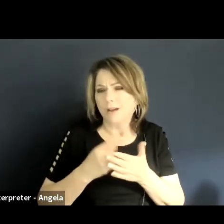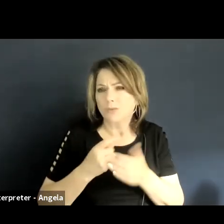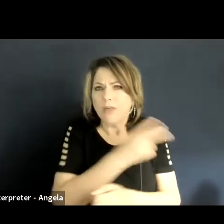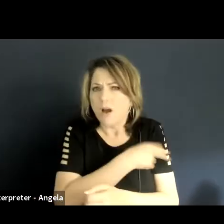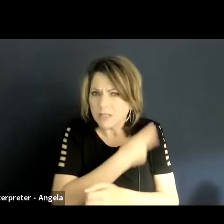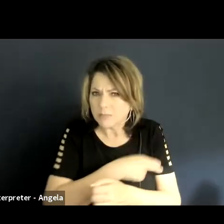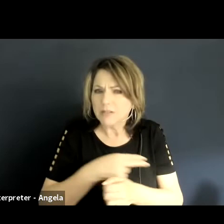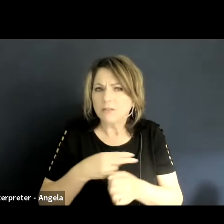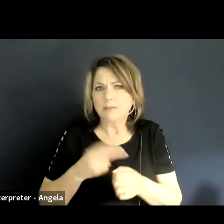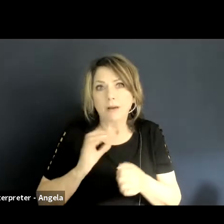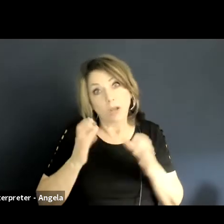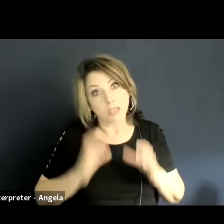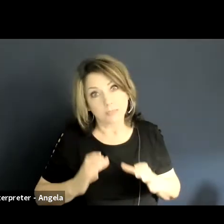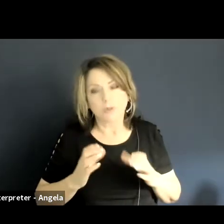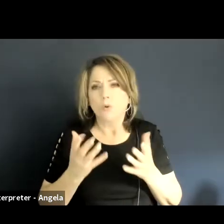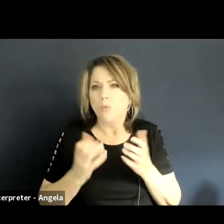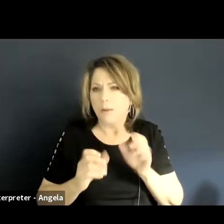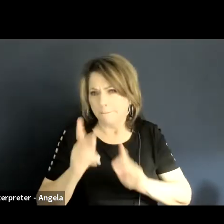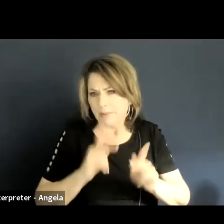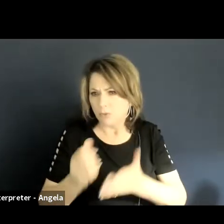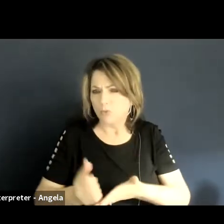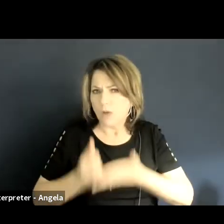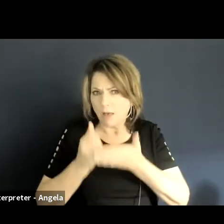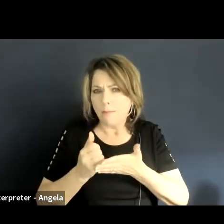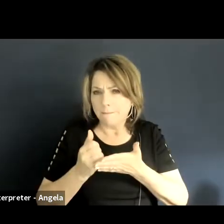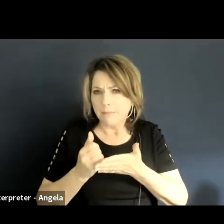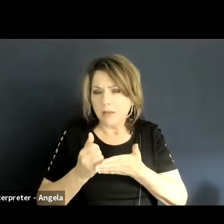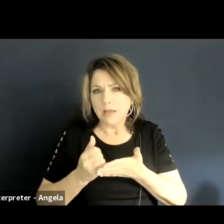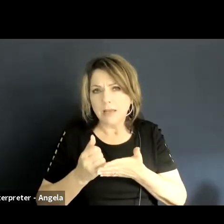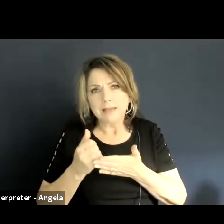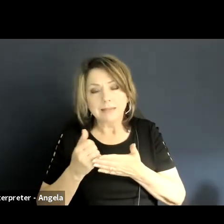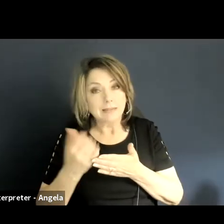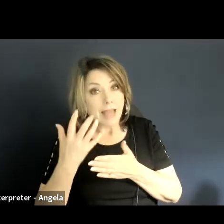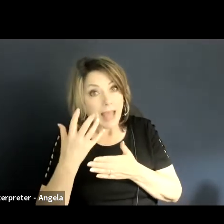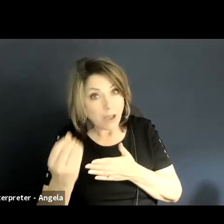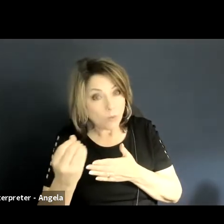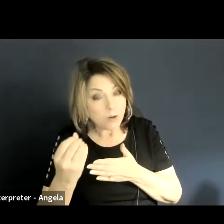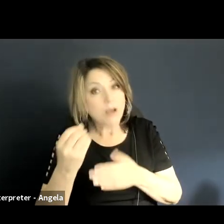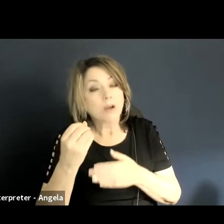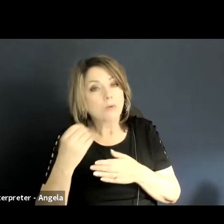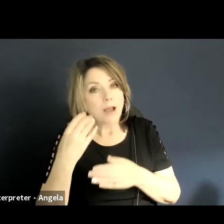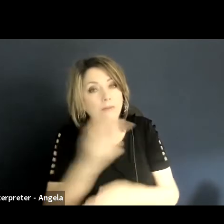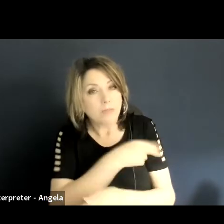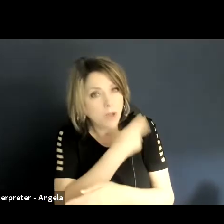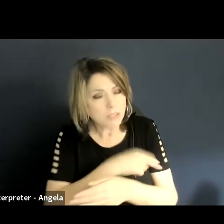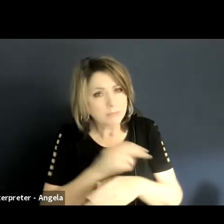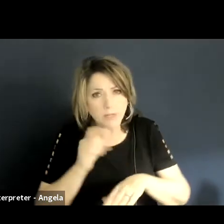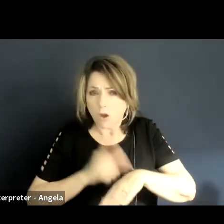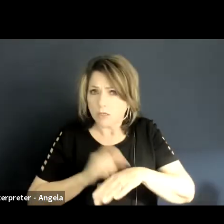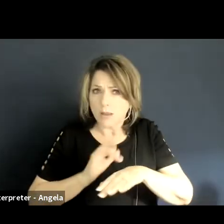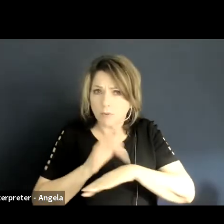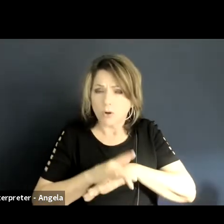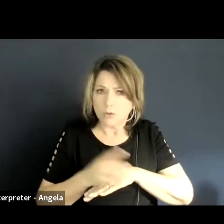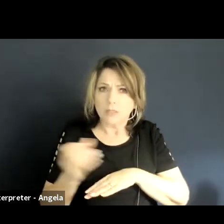to help people get out of the hospital on time or early and go home and heal correctly, not come